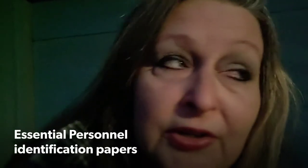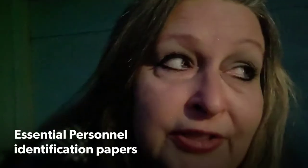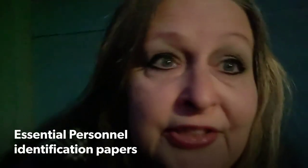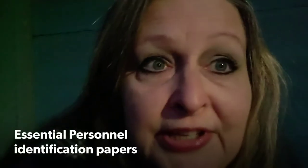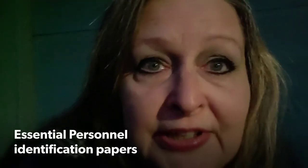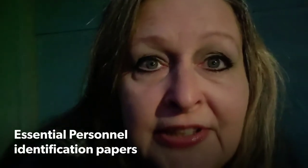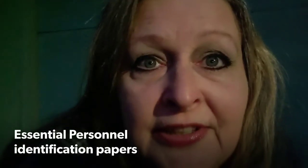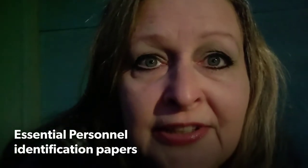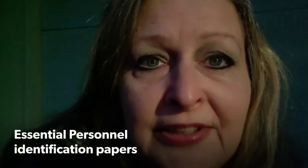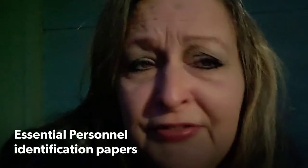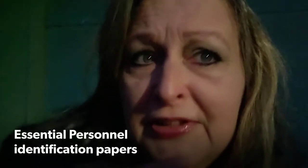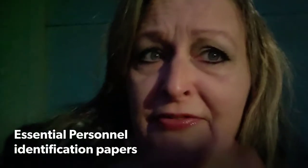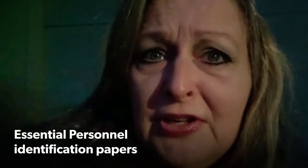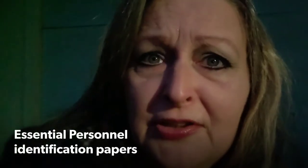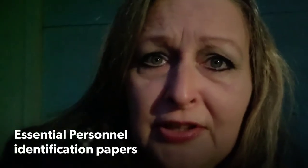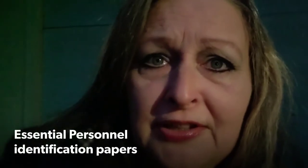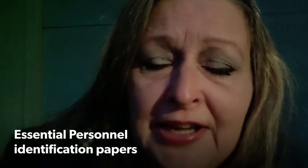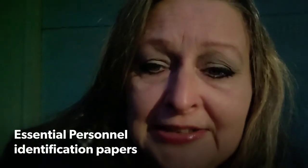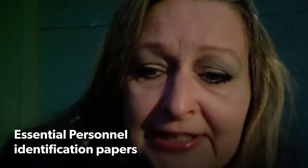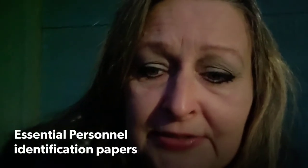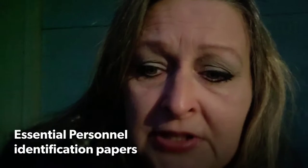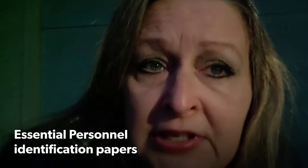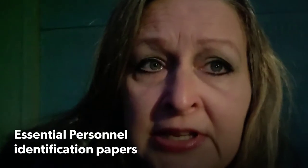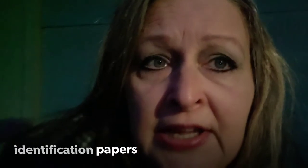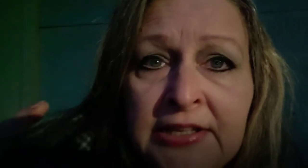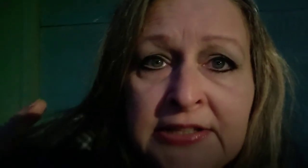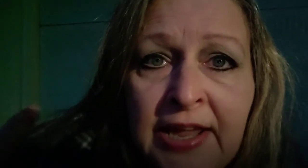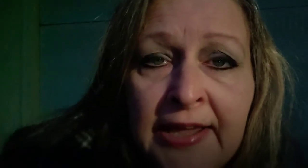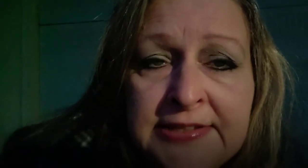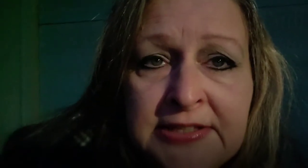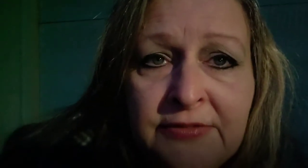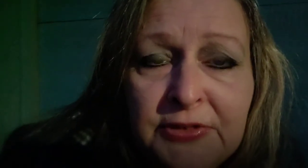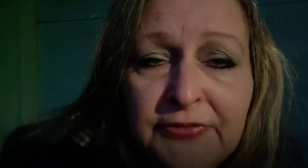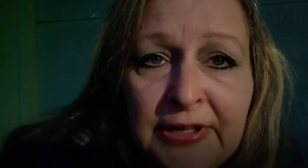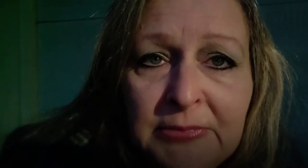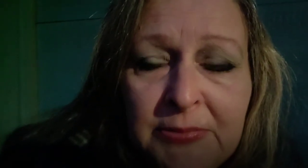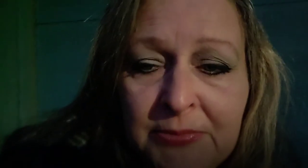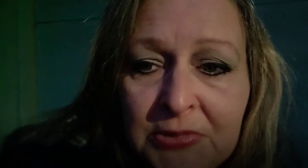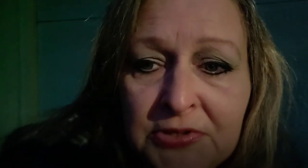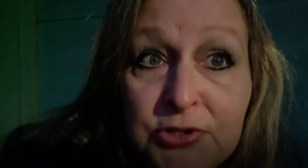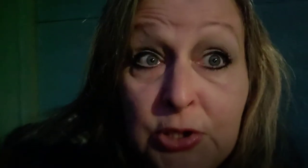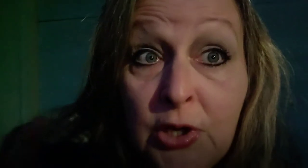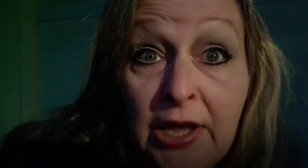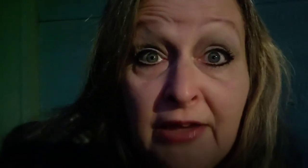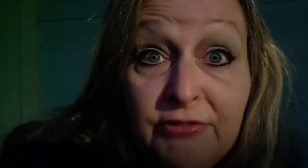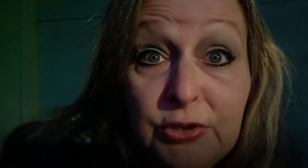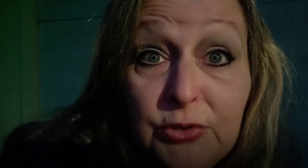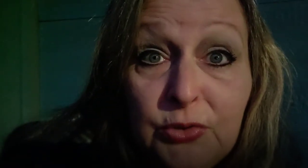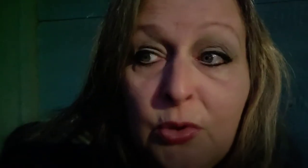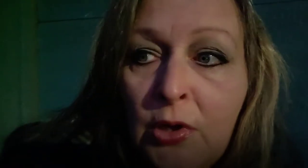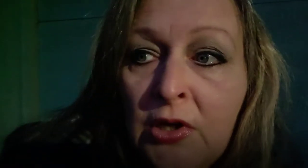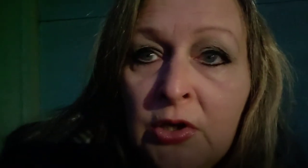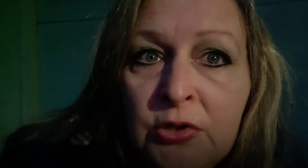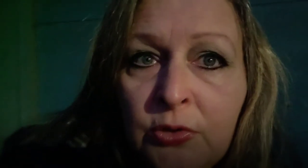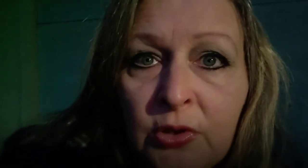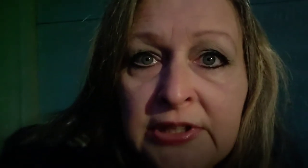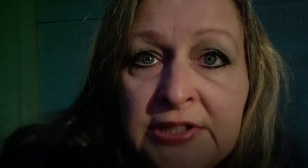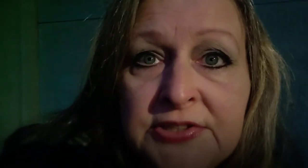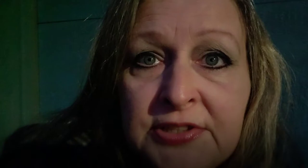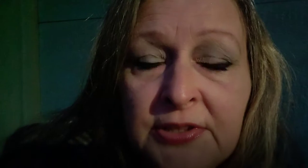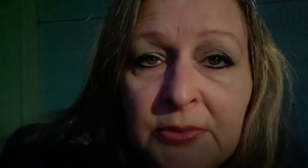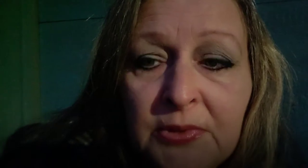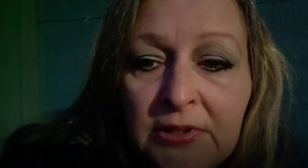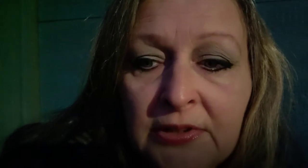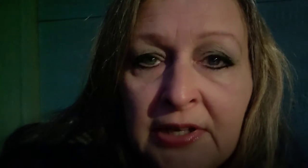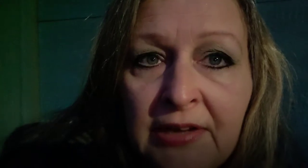one more thing. If any of y'all are on a lockdown, has any of your family members, have you, your